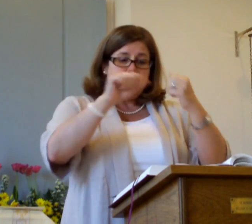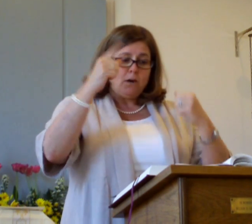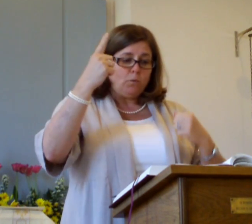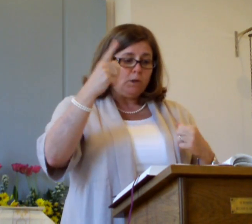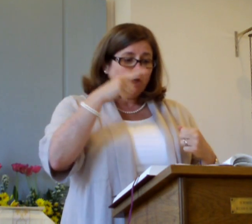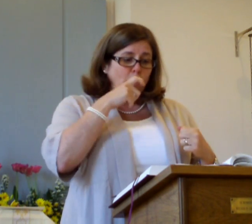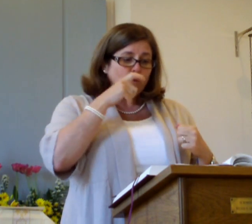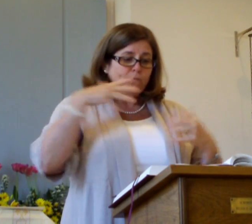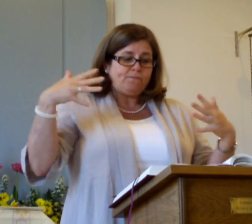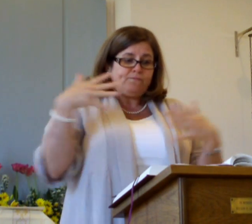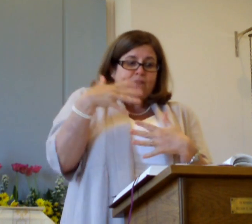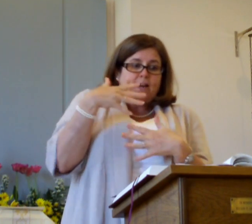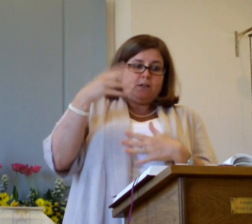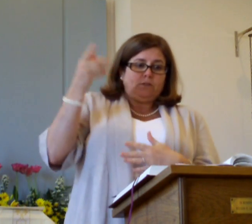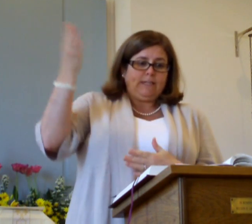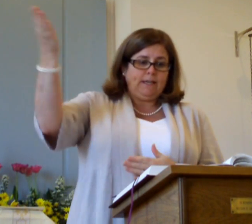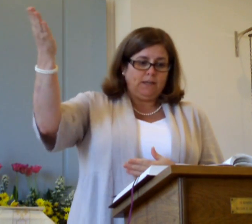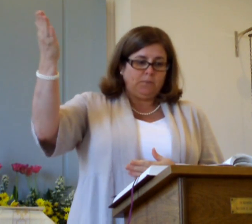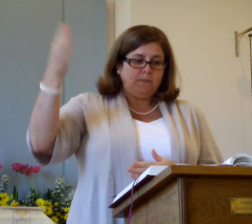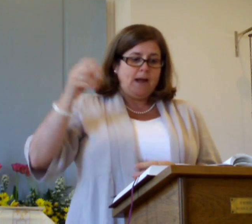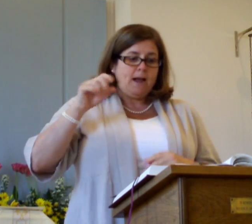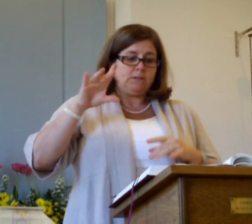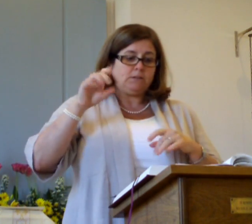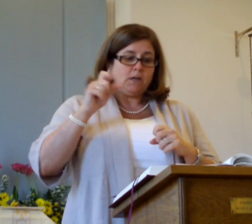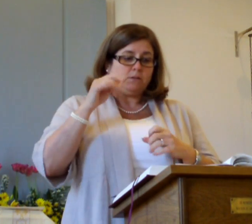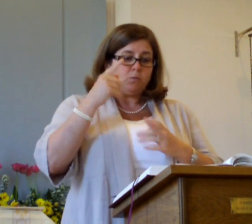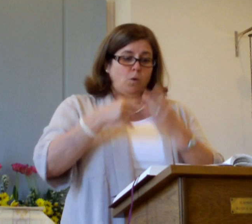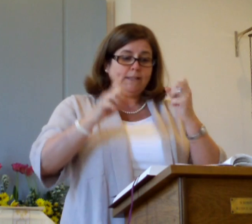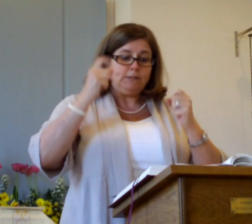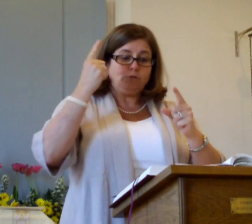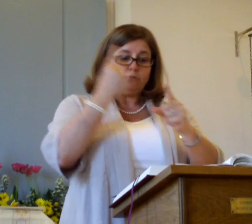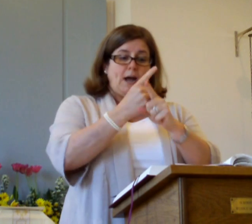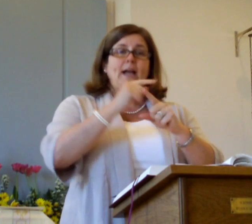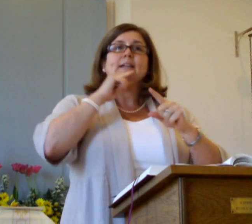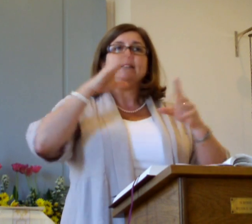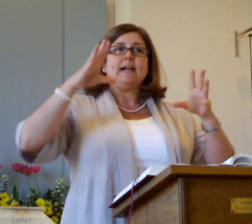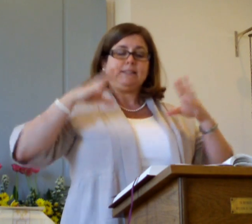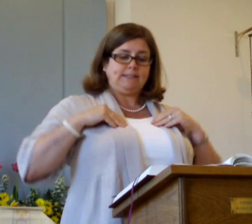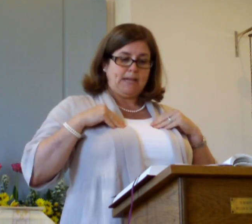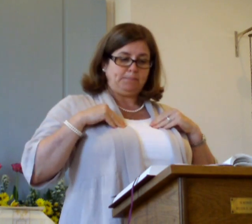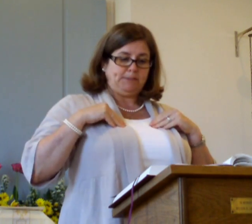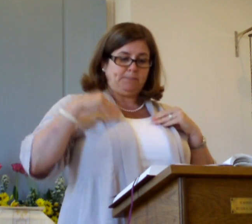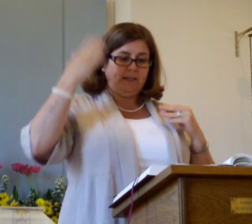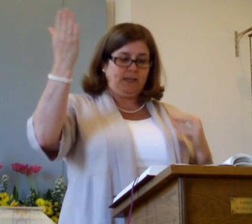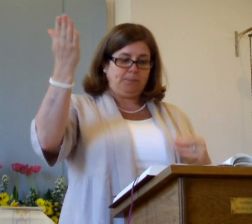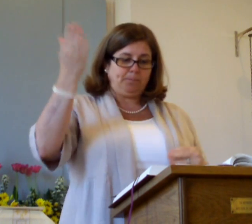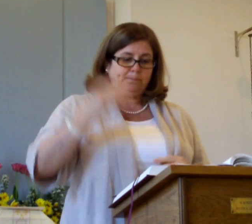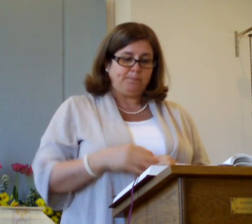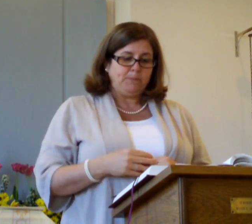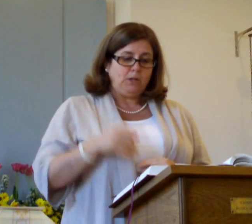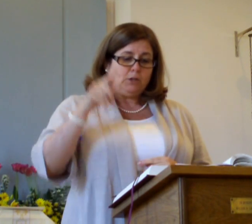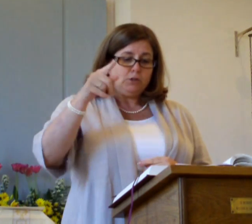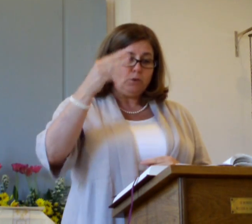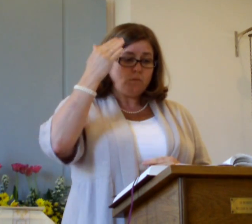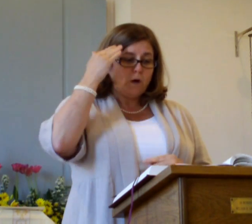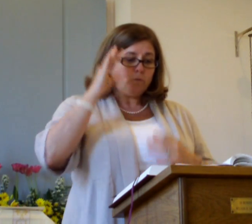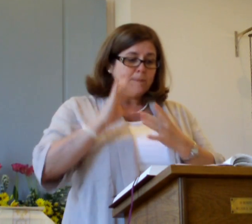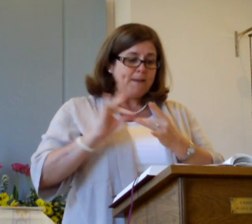anyone who feared him and thought what his wife accepted him. You know the